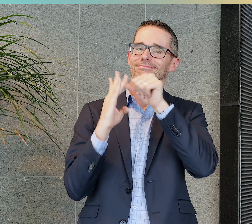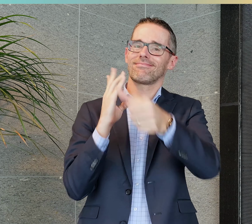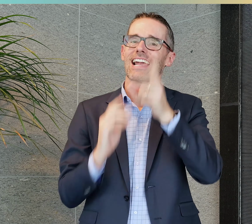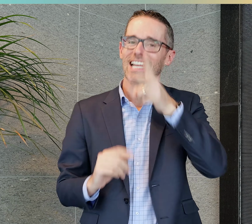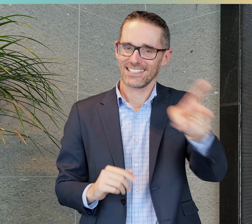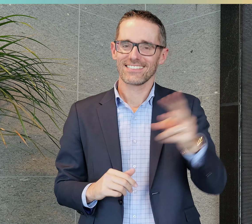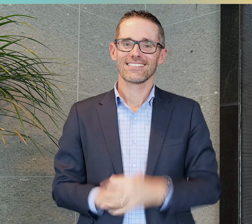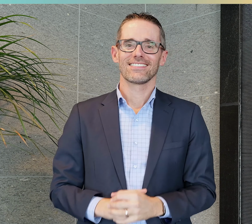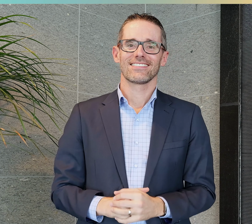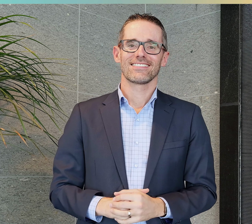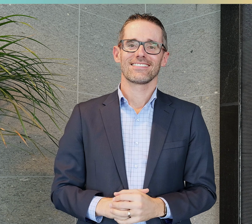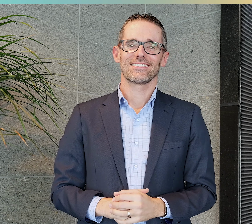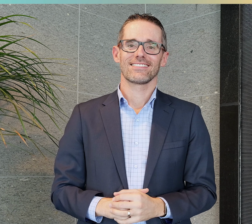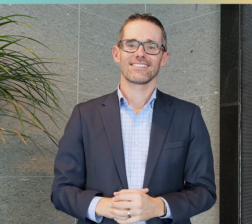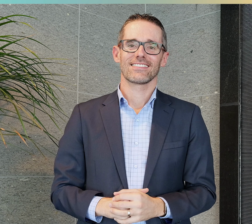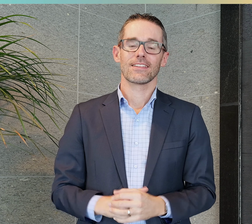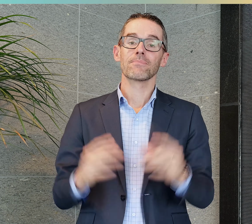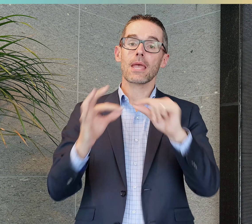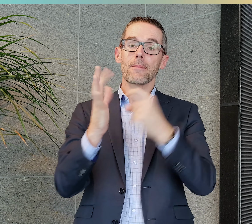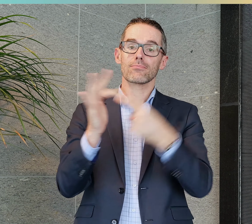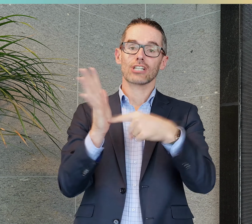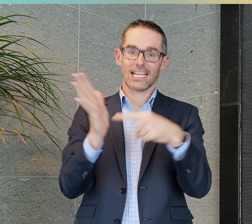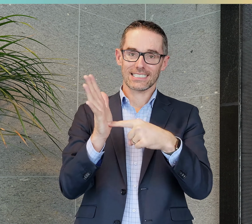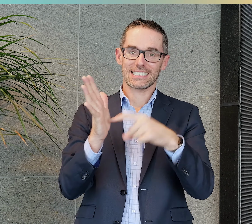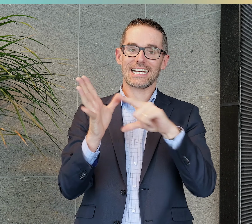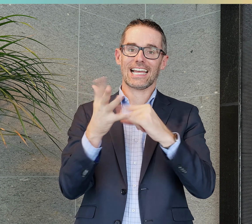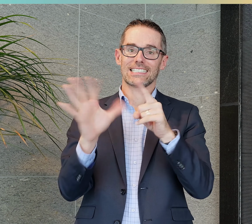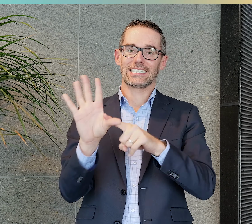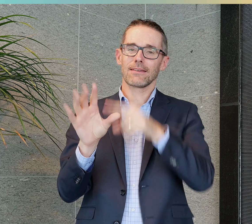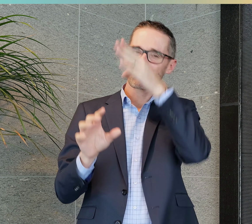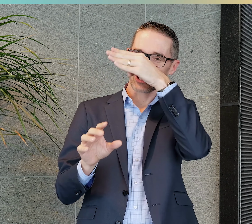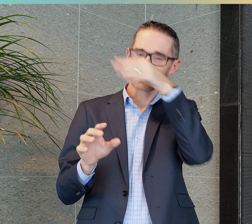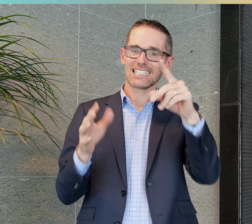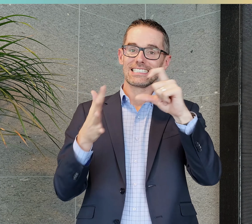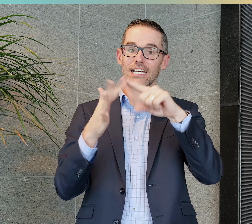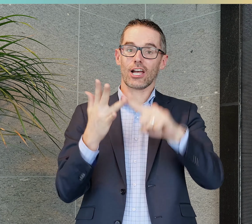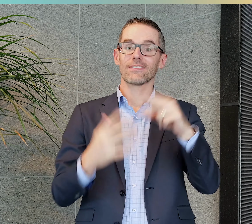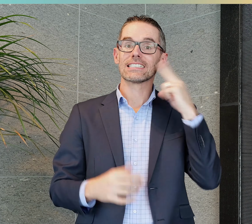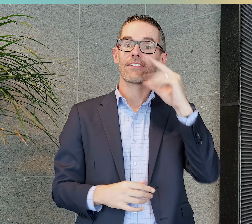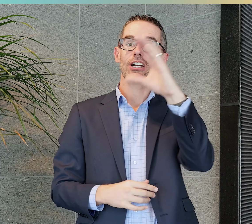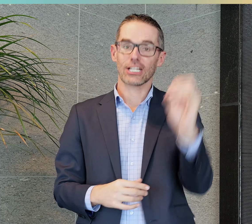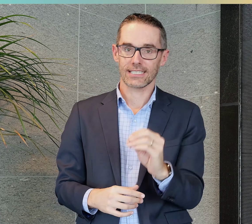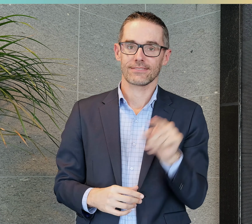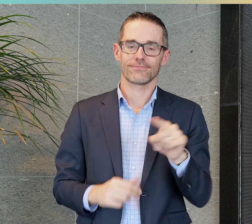and is just one in a series of more to come. Brett Casey, CEO of Deaf Connect